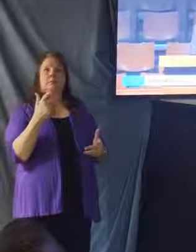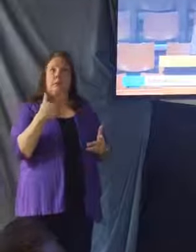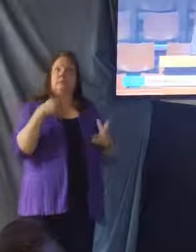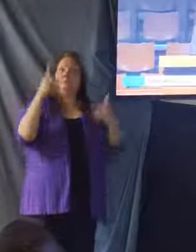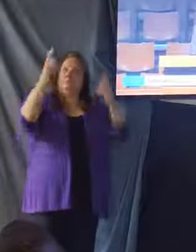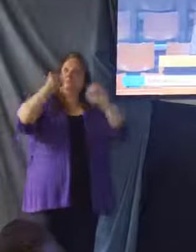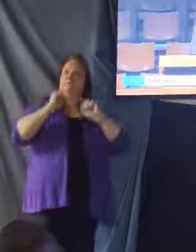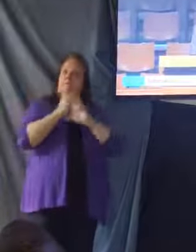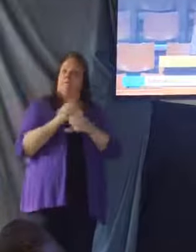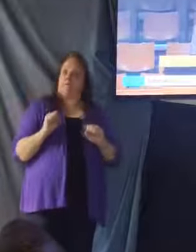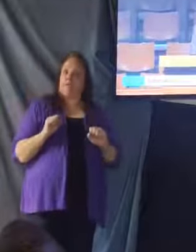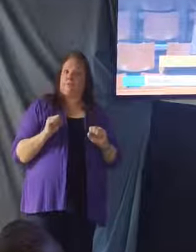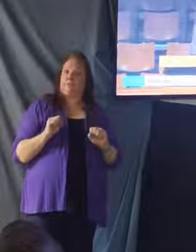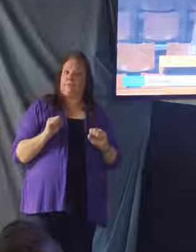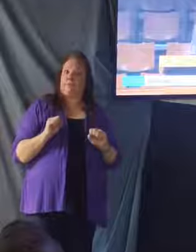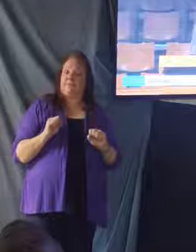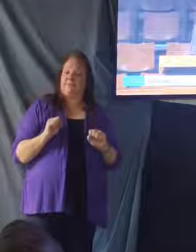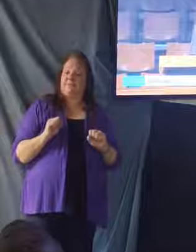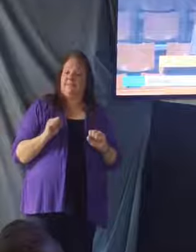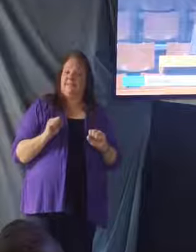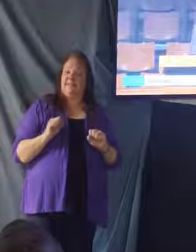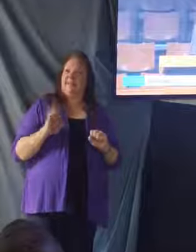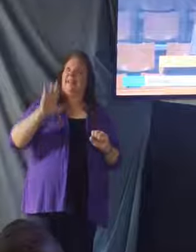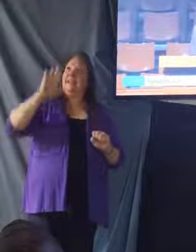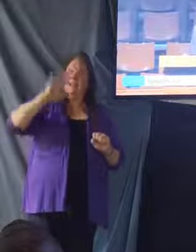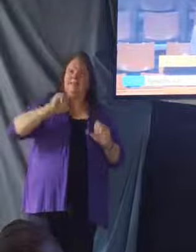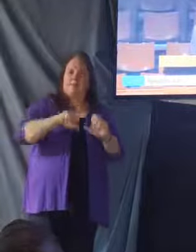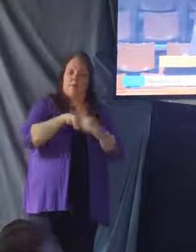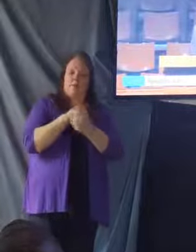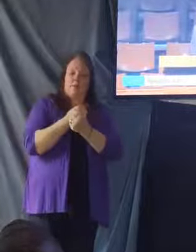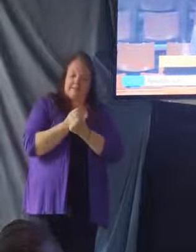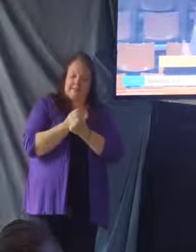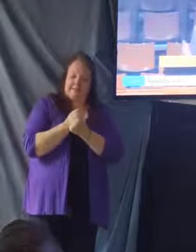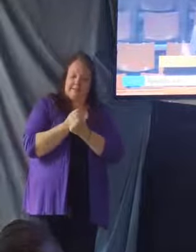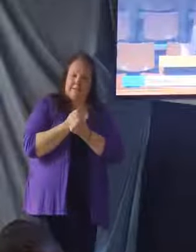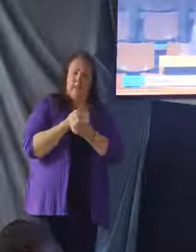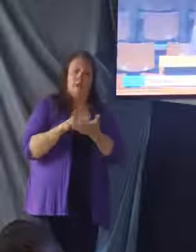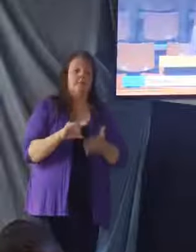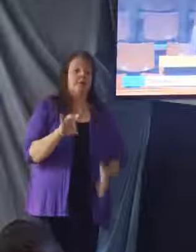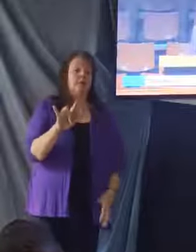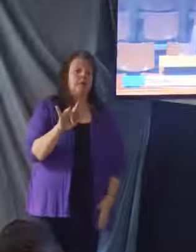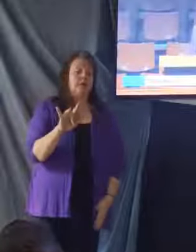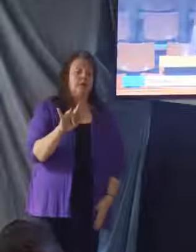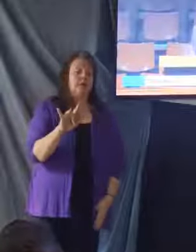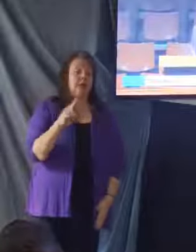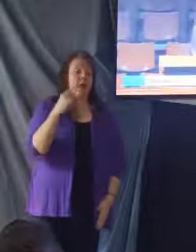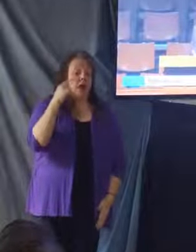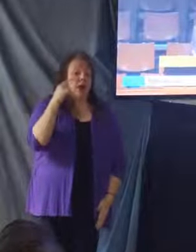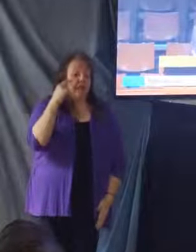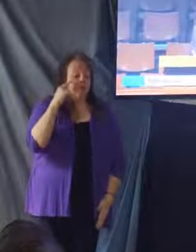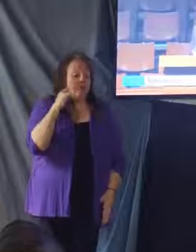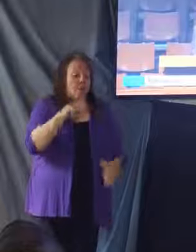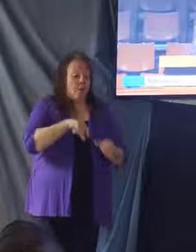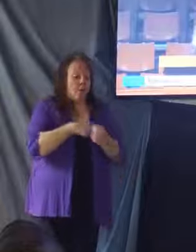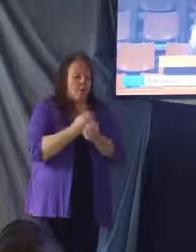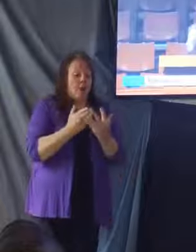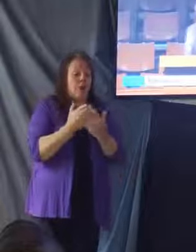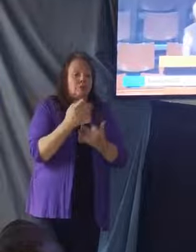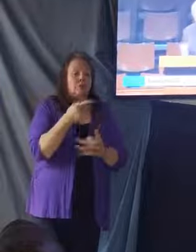saved. So it's by grace. Verse 8, for by grace you have been